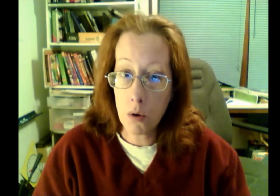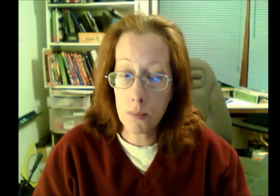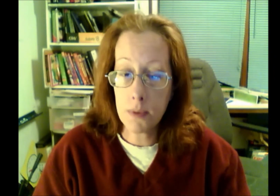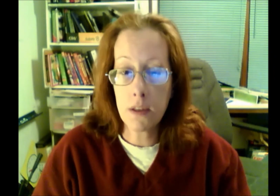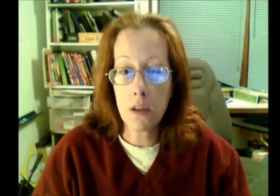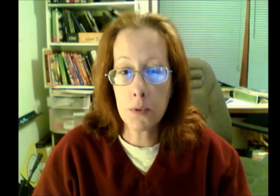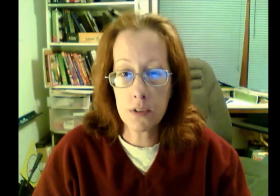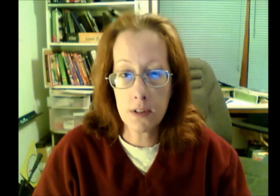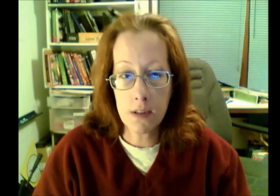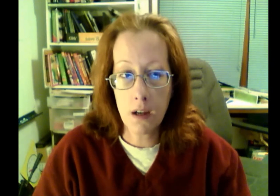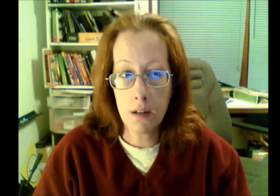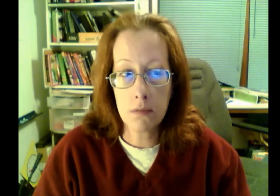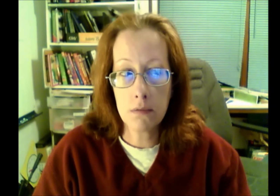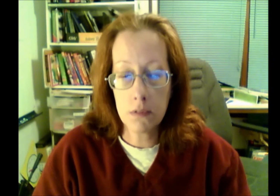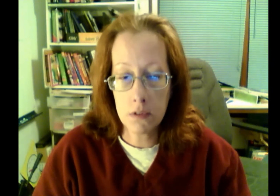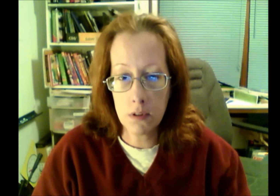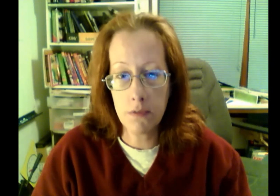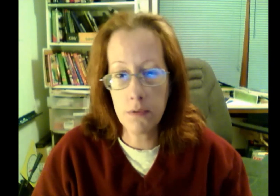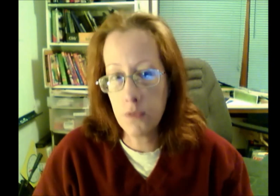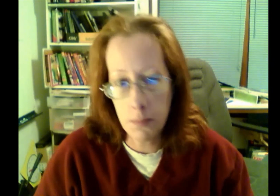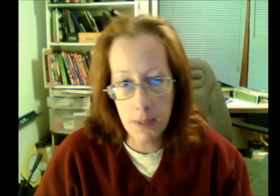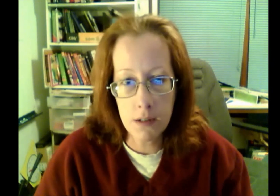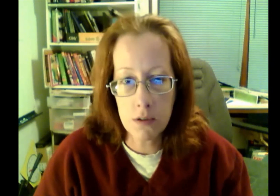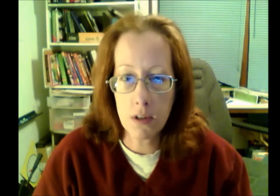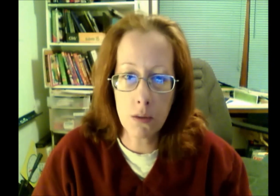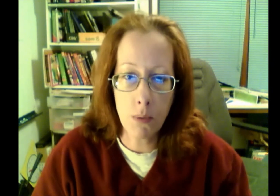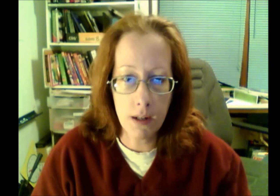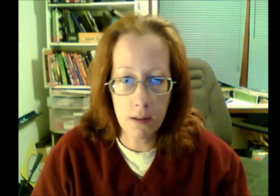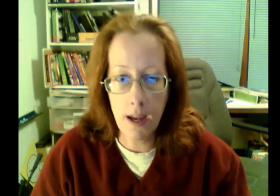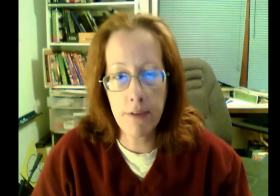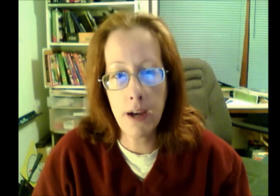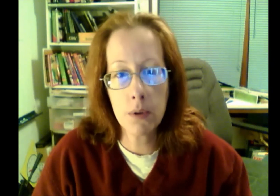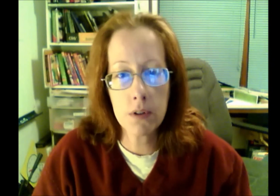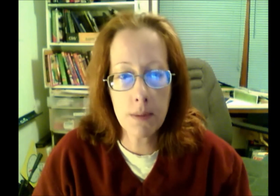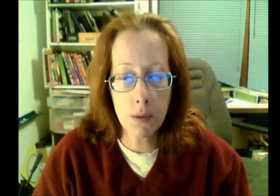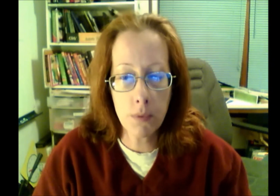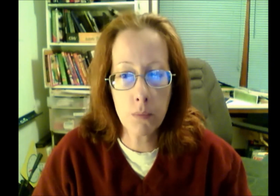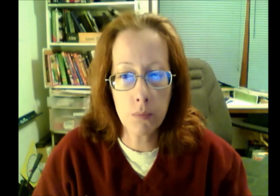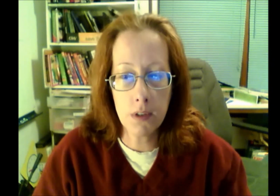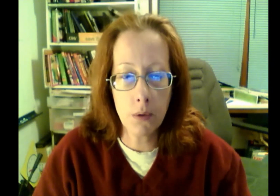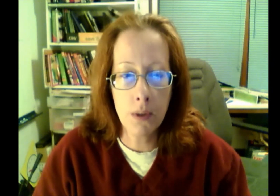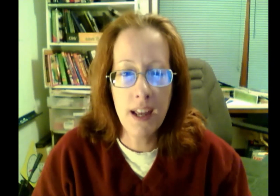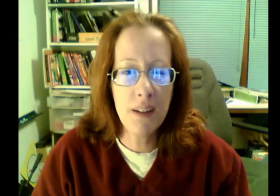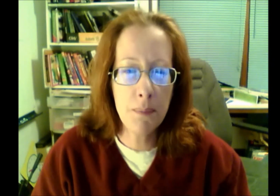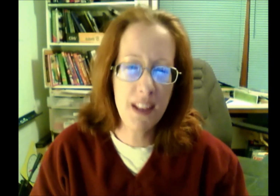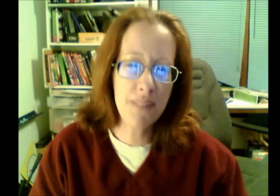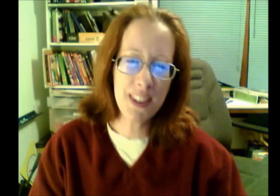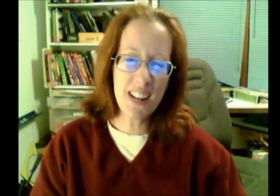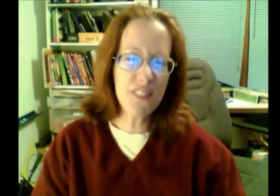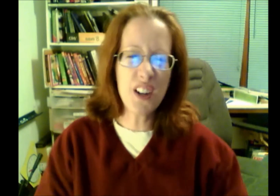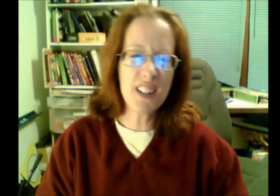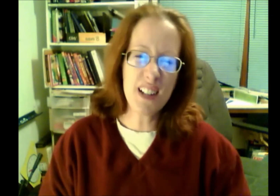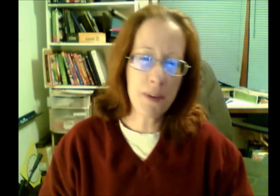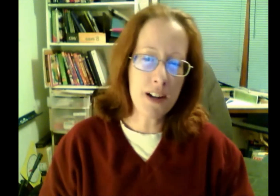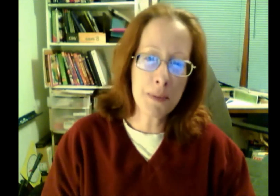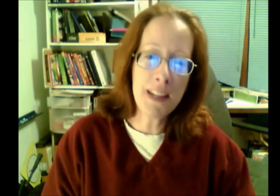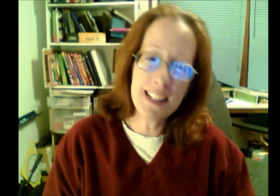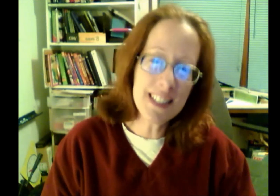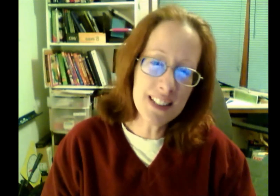And then the other person can sign in a few minutes, or can you wait a half hour or something with, you know, and but then I've tried to tell my husband that is still kind